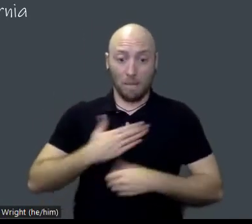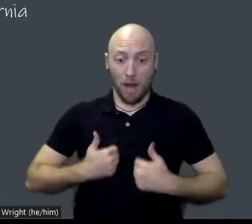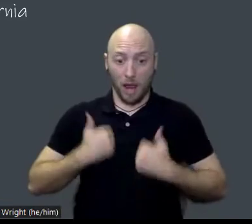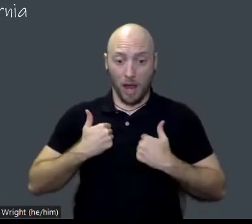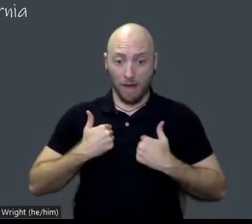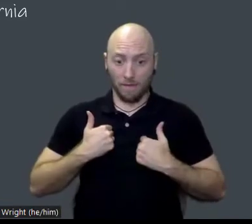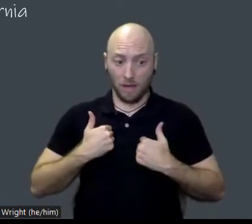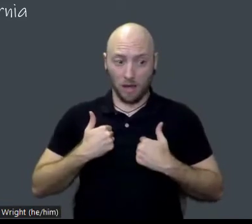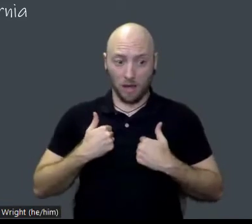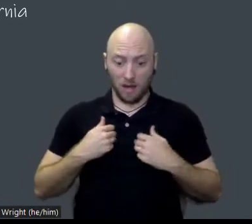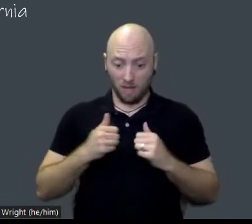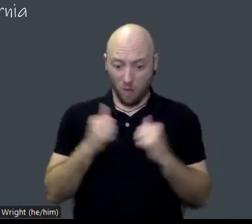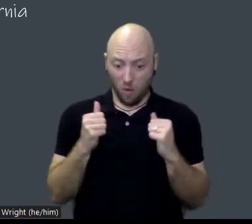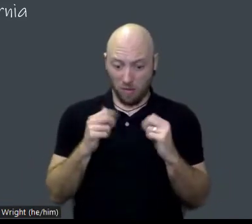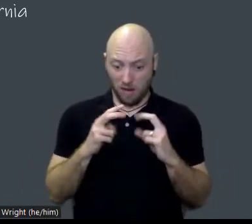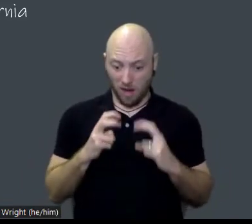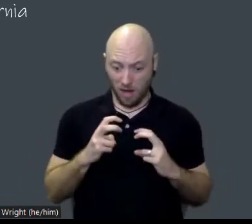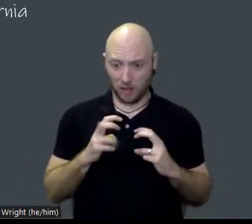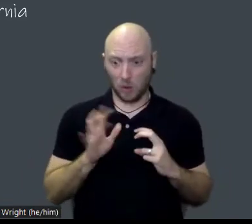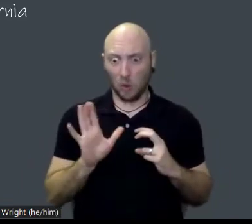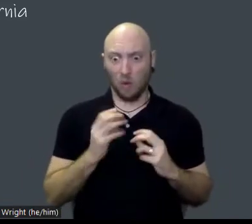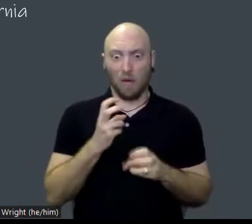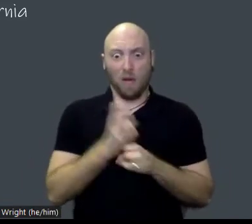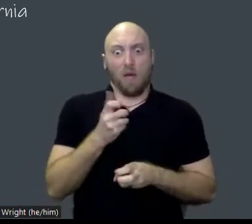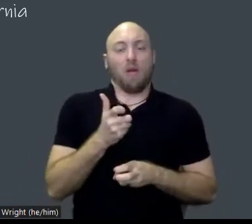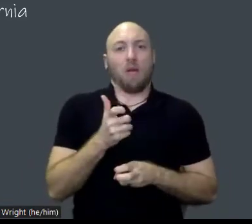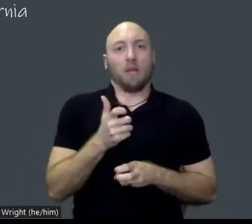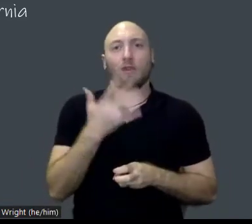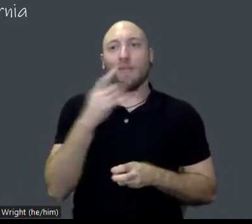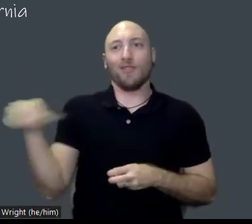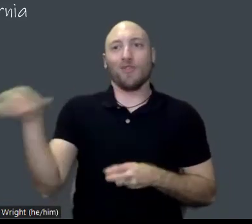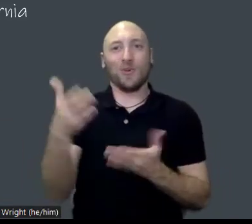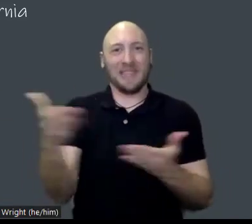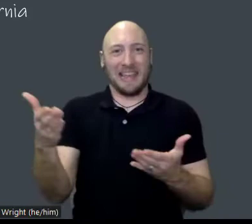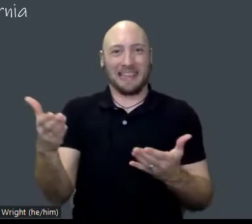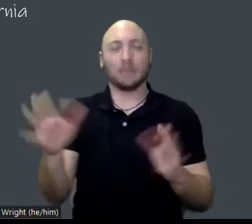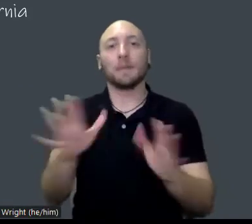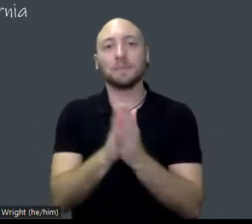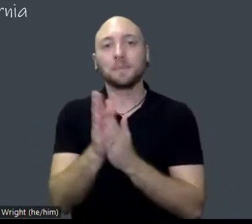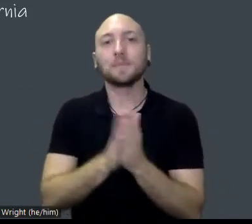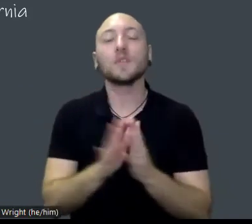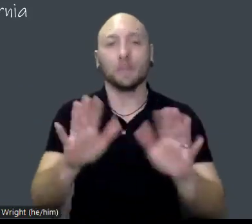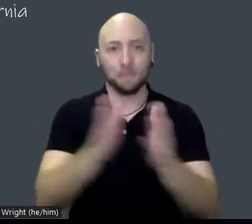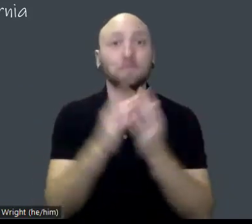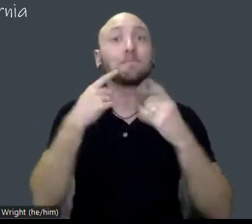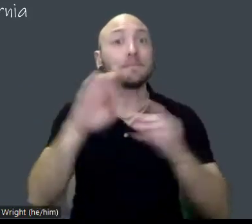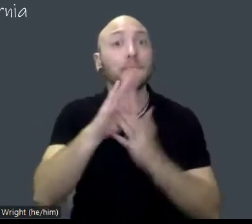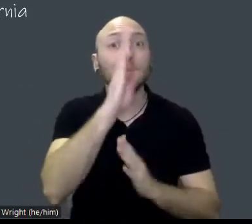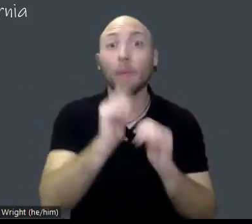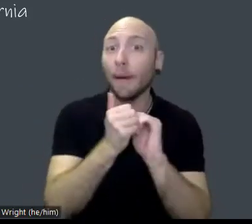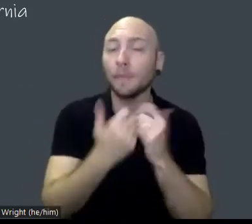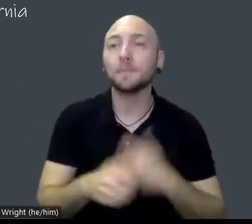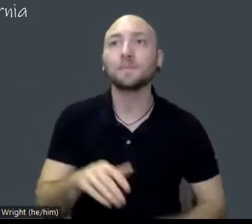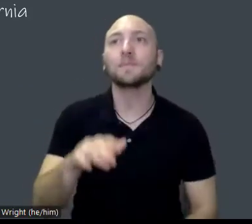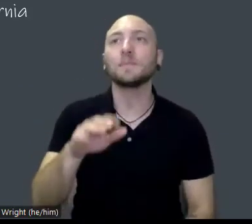picture stuff that I knew would never change. What happened to get myself sober this time,